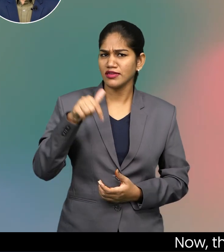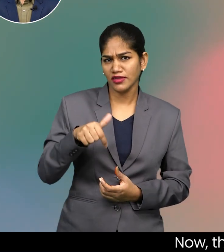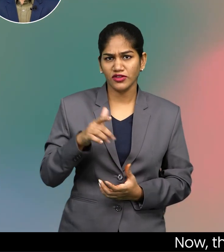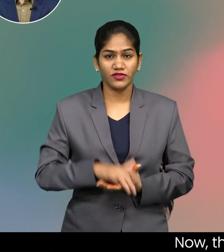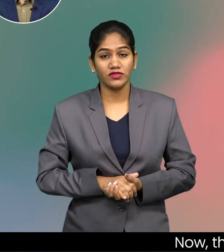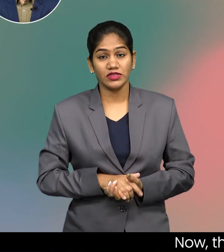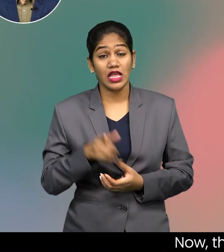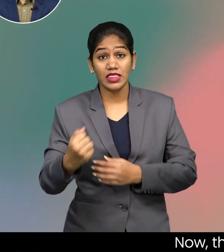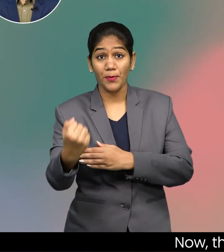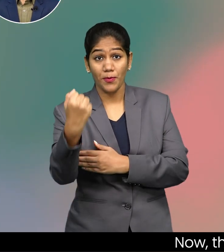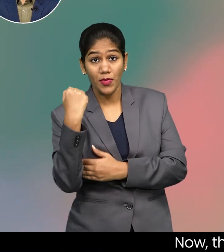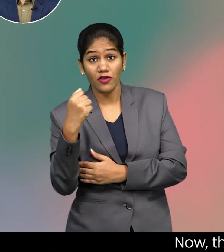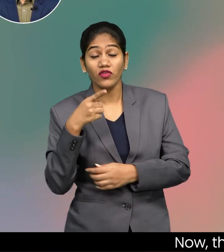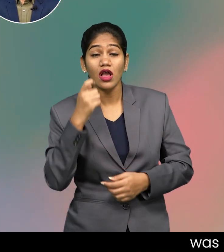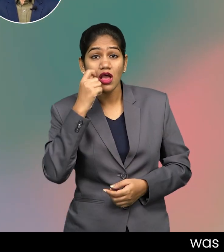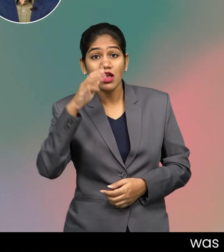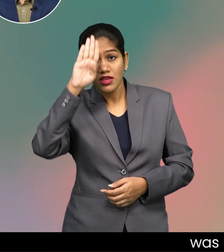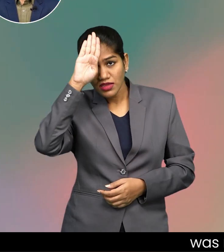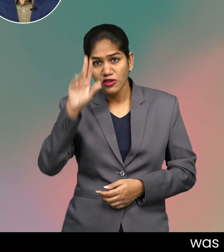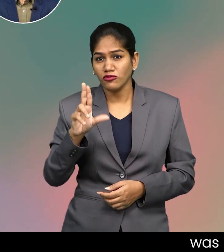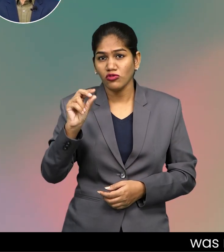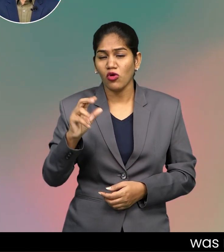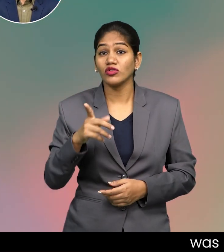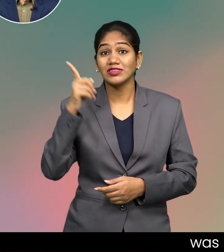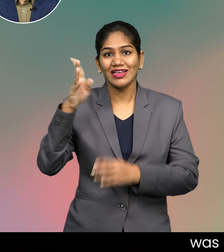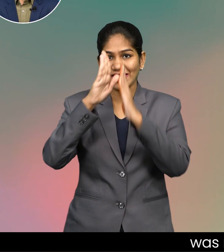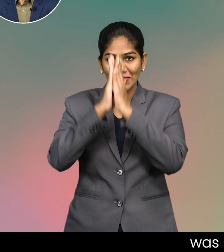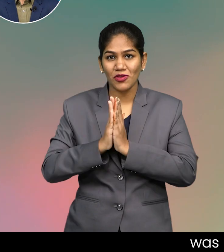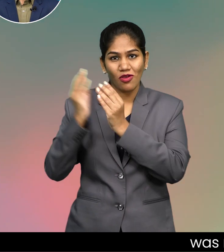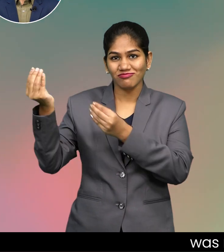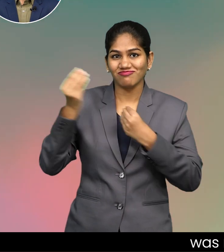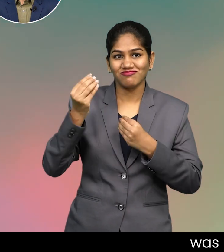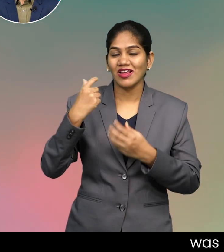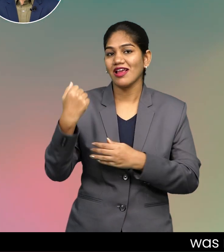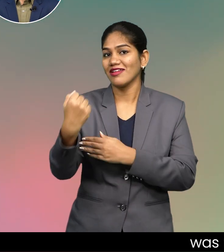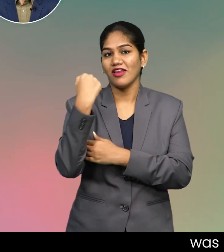Now, the power of the king was not a divine right,